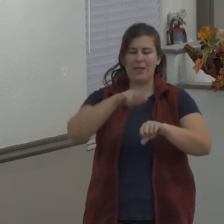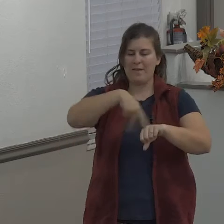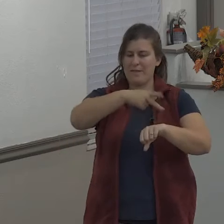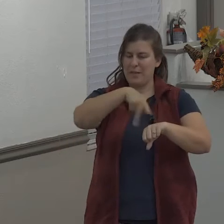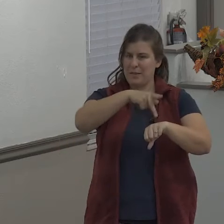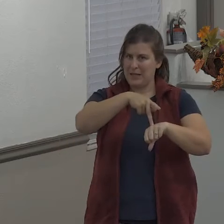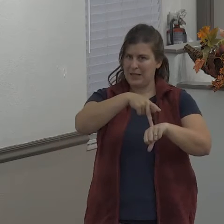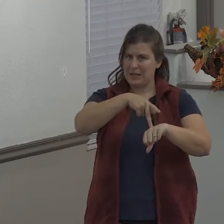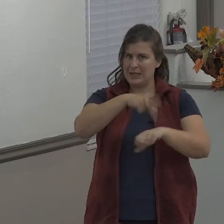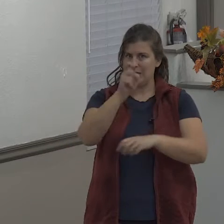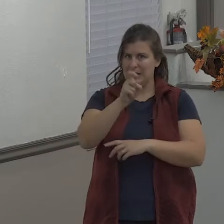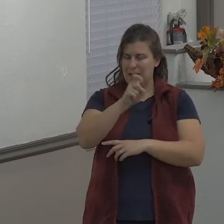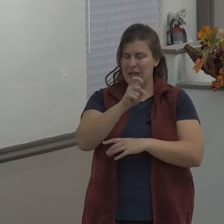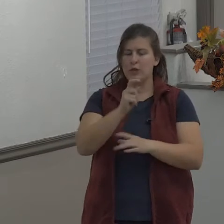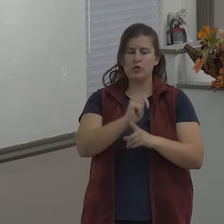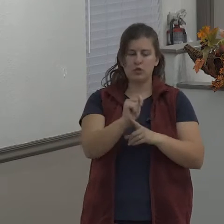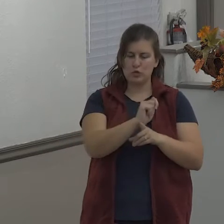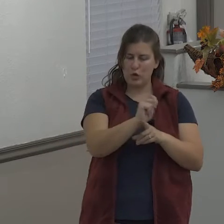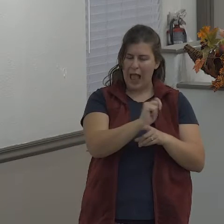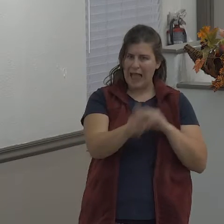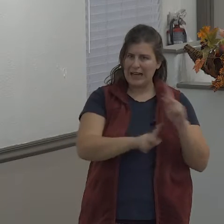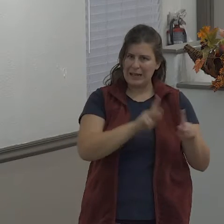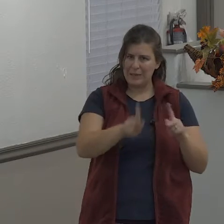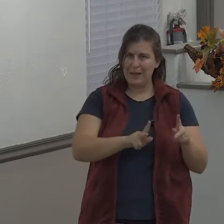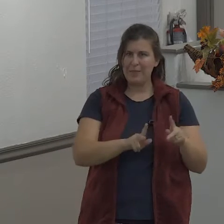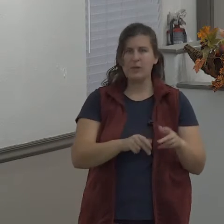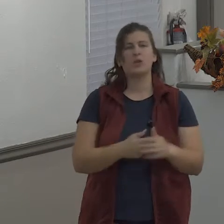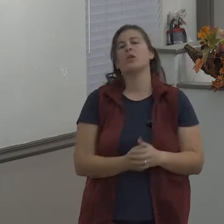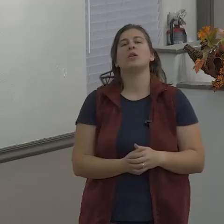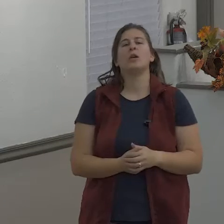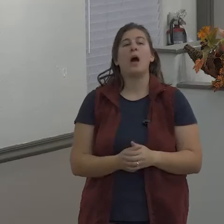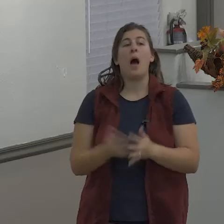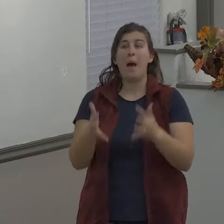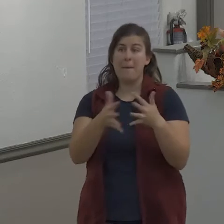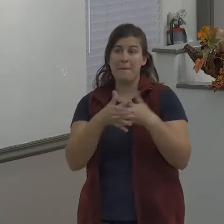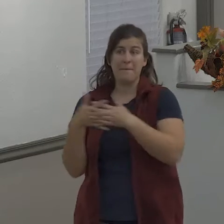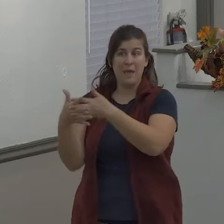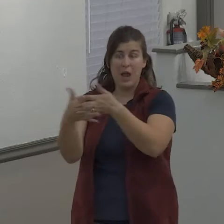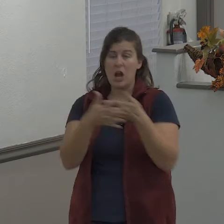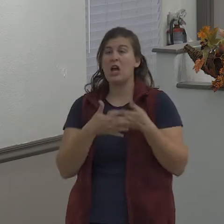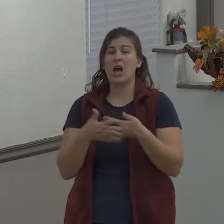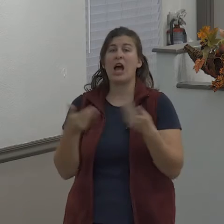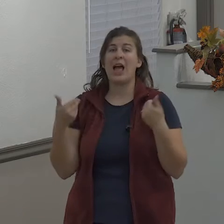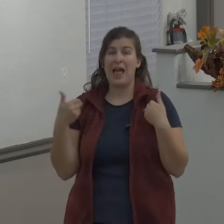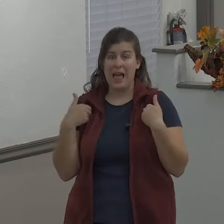and the need there and training people. And there's a dearth in America.